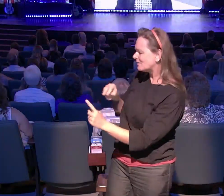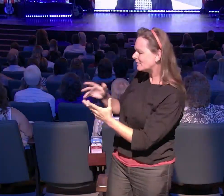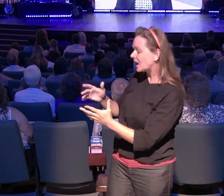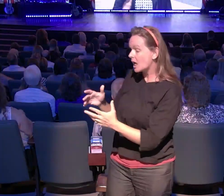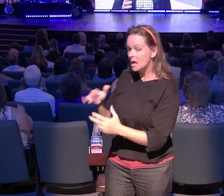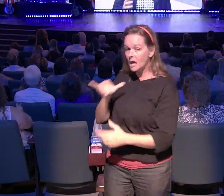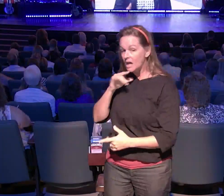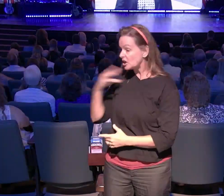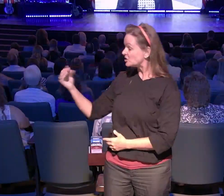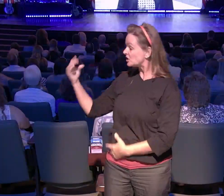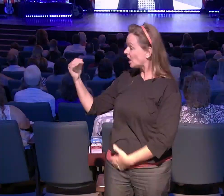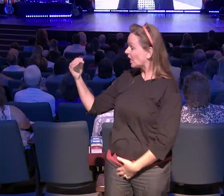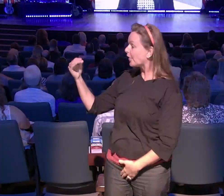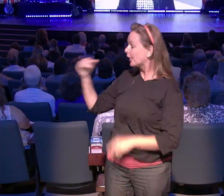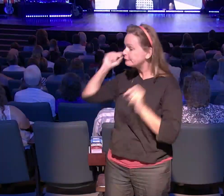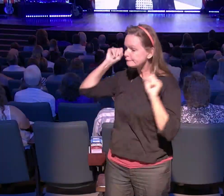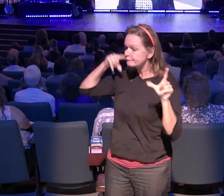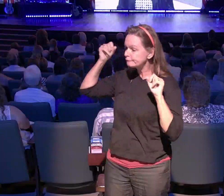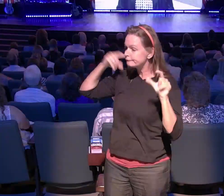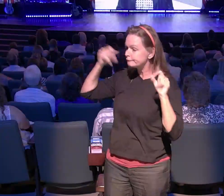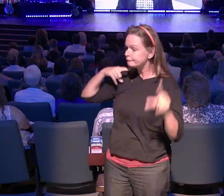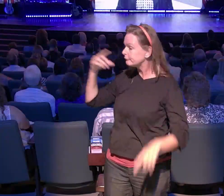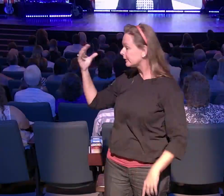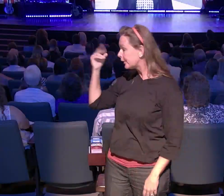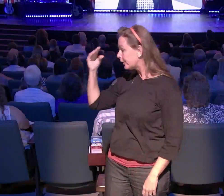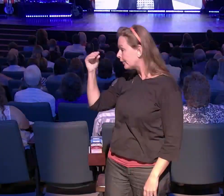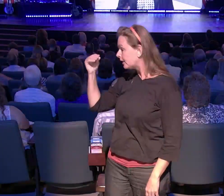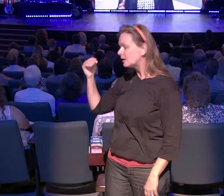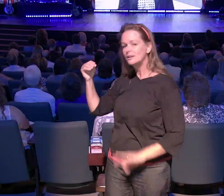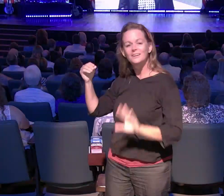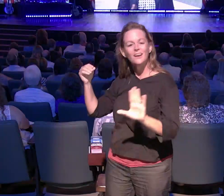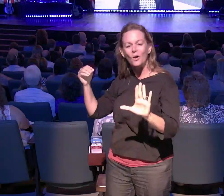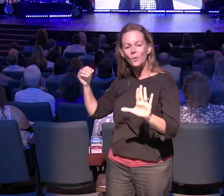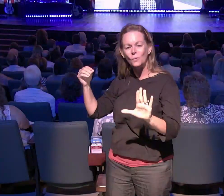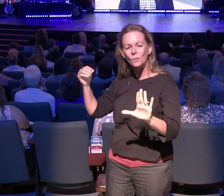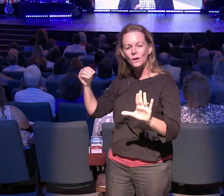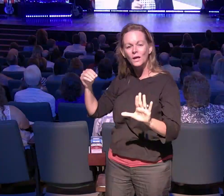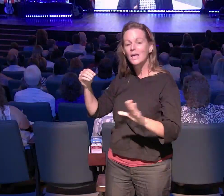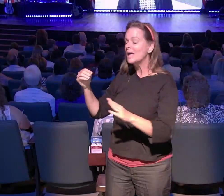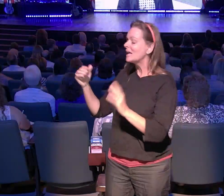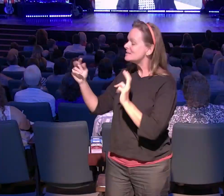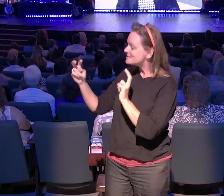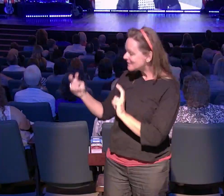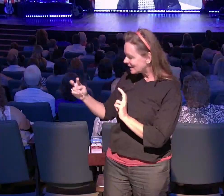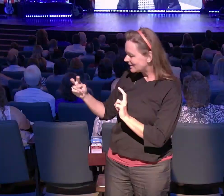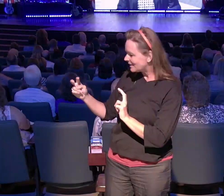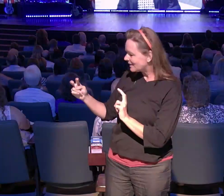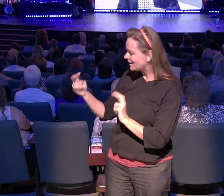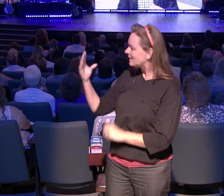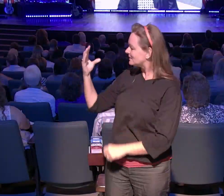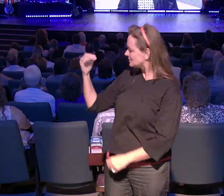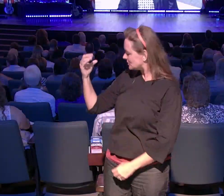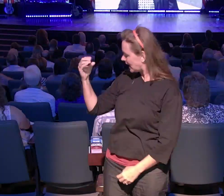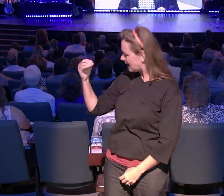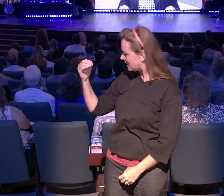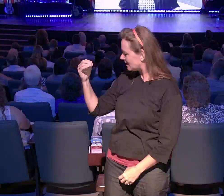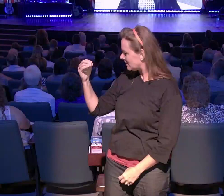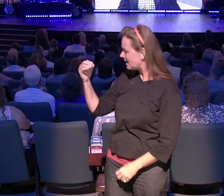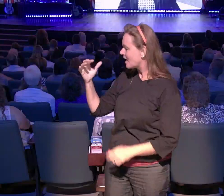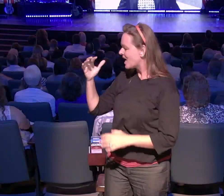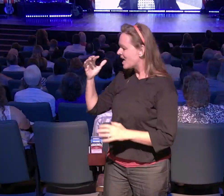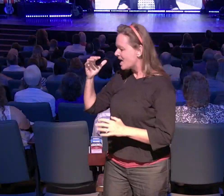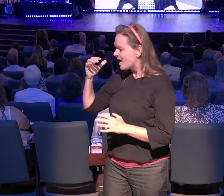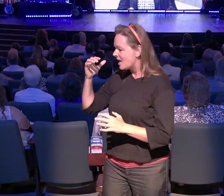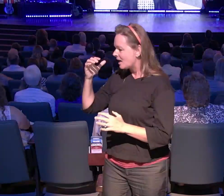listen. You know, that sparked hundreds, maybe even thousands of conversations between brothers and sisters. And instead of allowing that crisis to